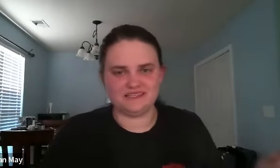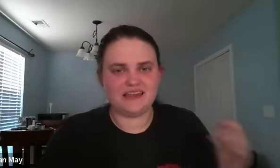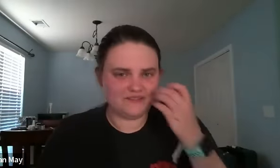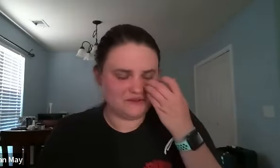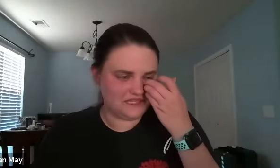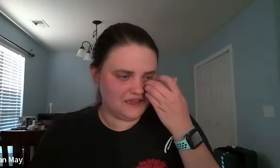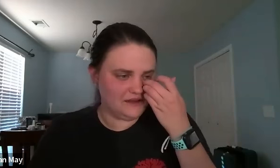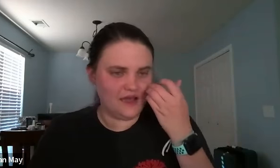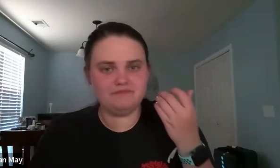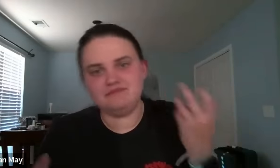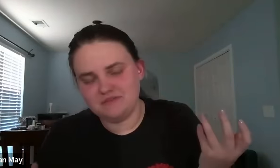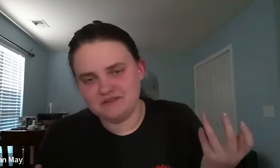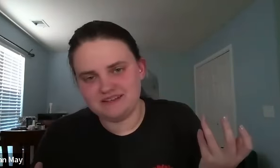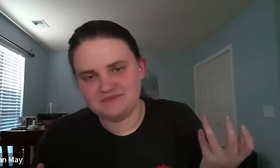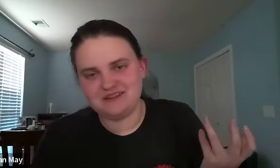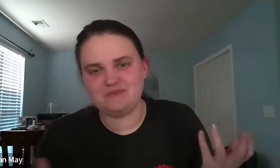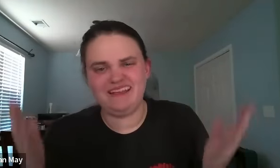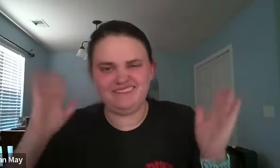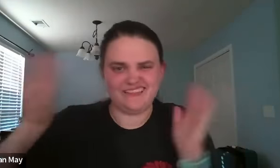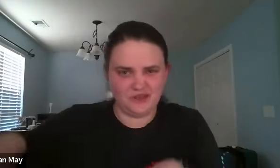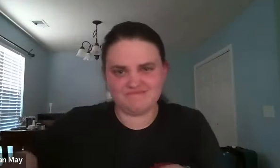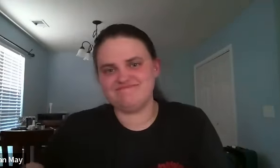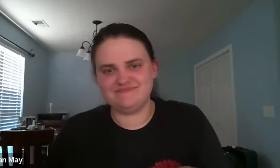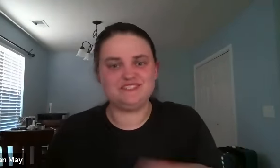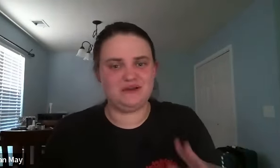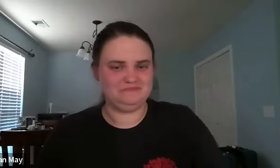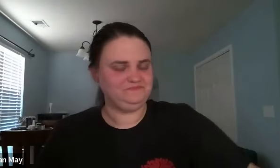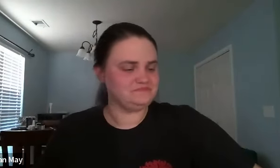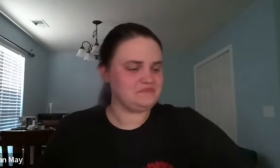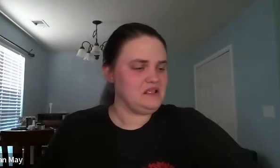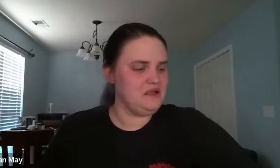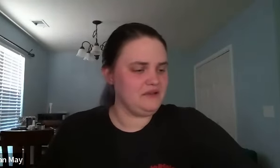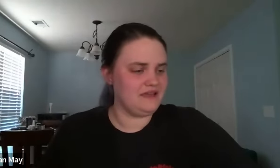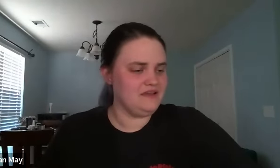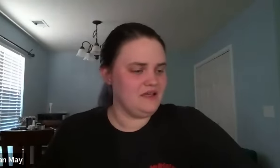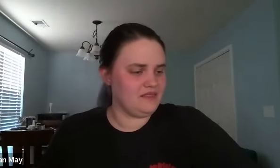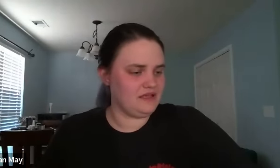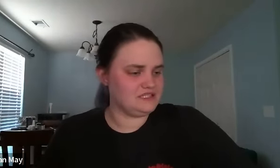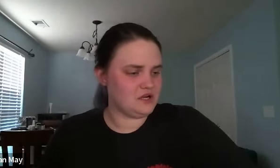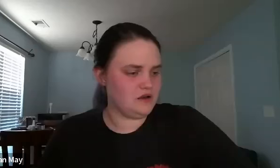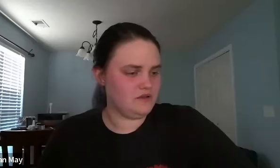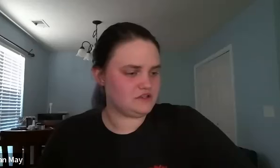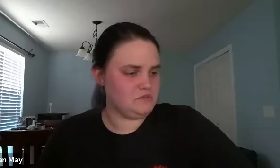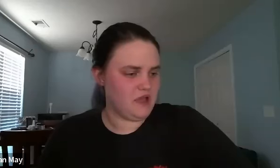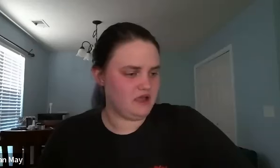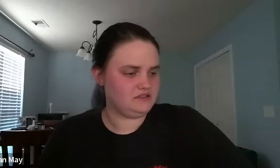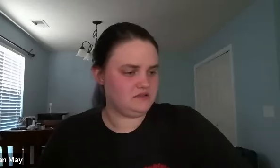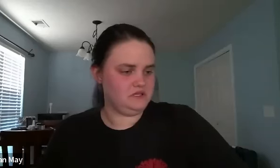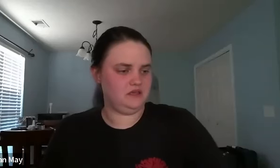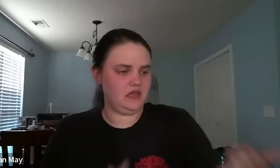have its own sign. Not a big fan of tomatoes, so I'm like, that's okay. So, okay, let's go back to the